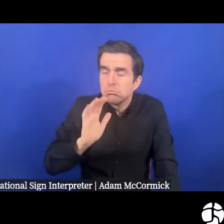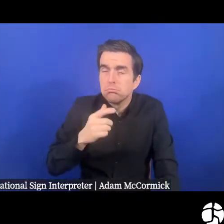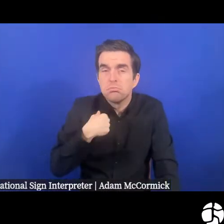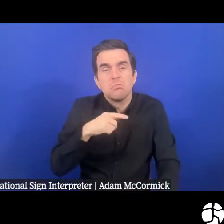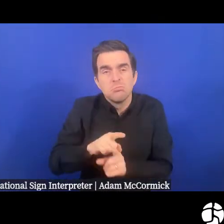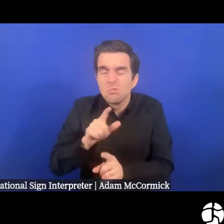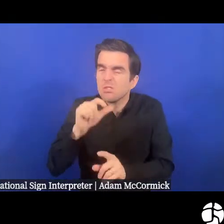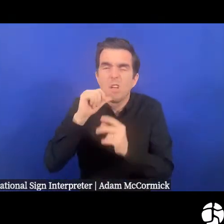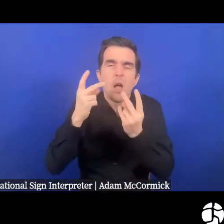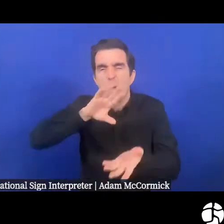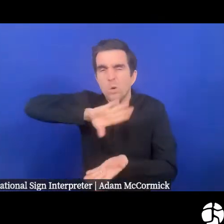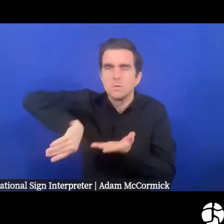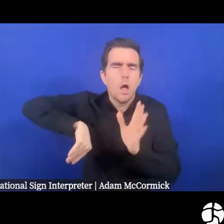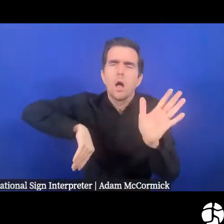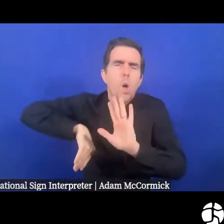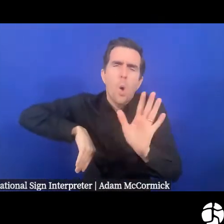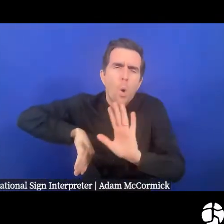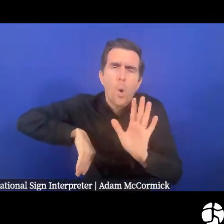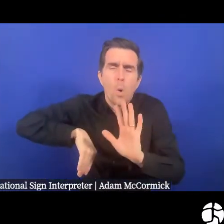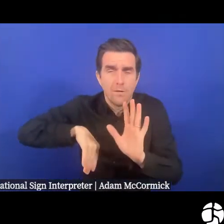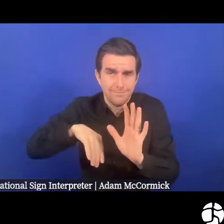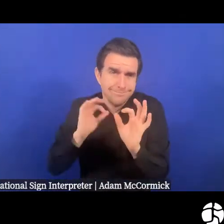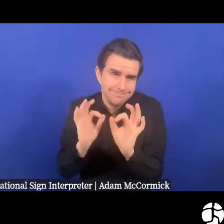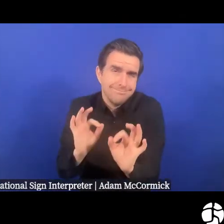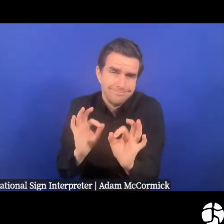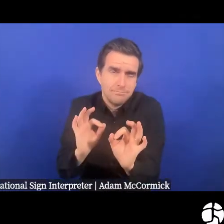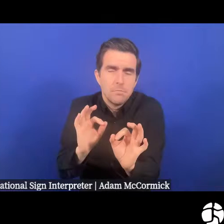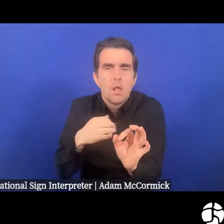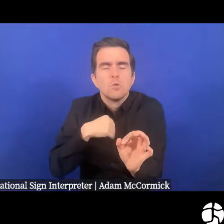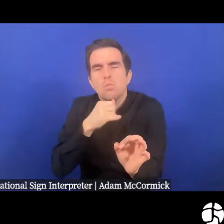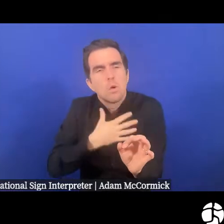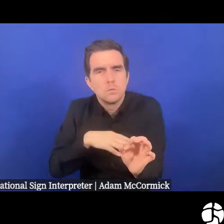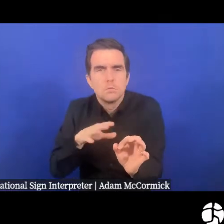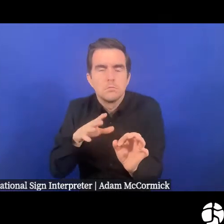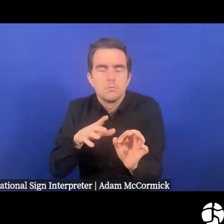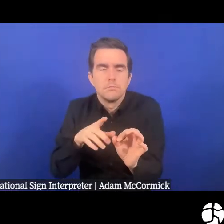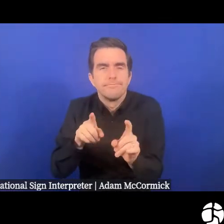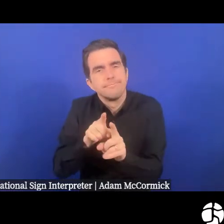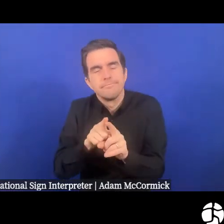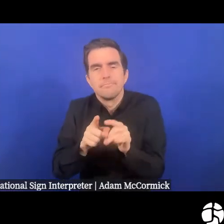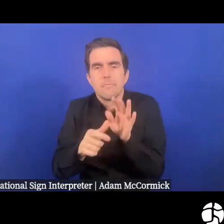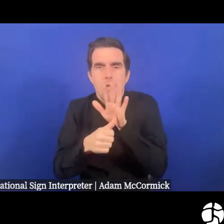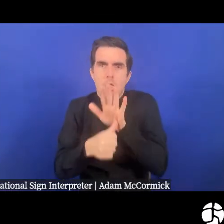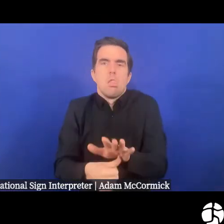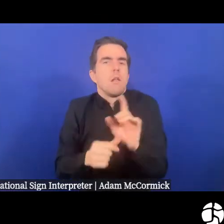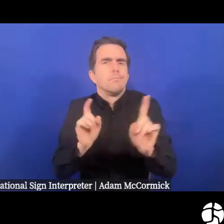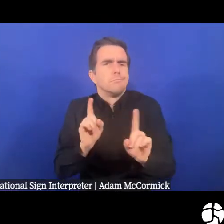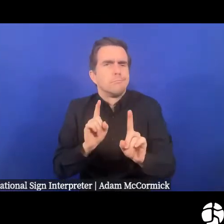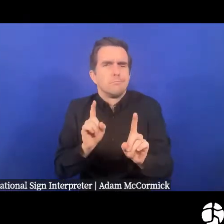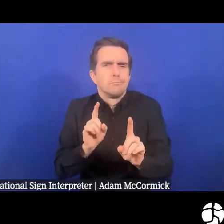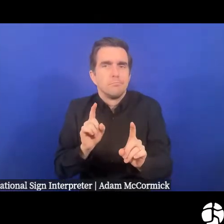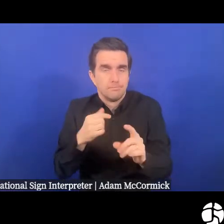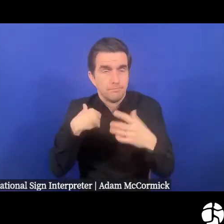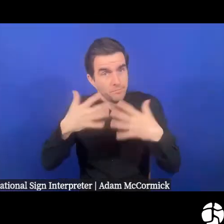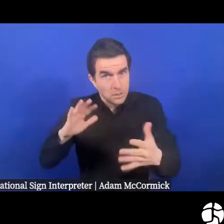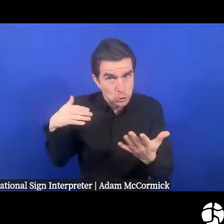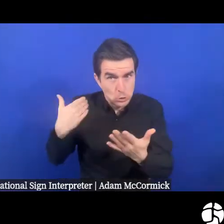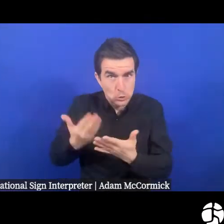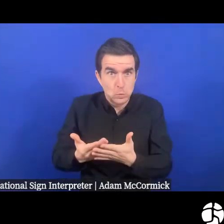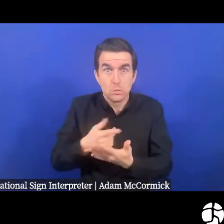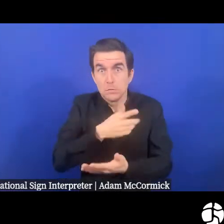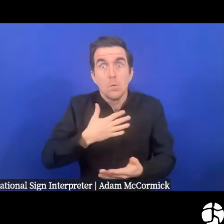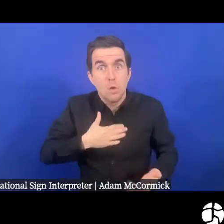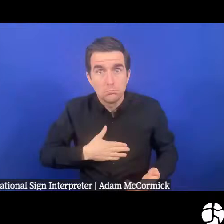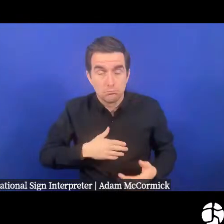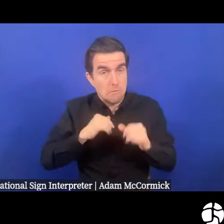to where we are today. One of the other challenges we had was the dormancy of the men